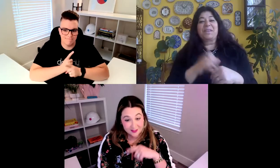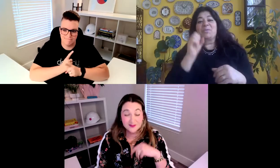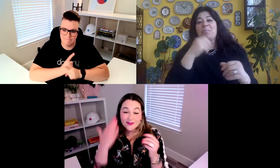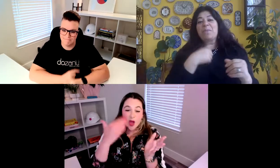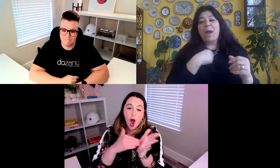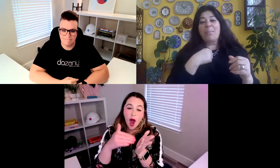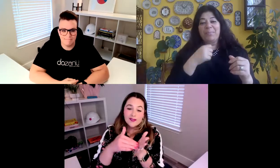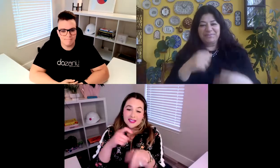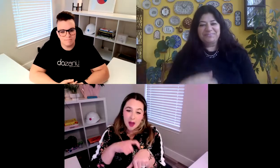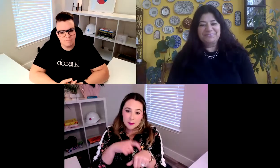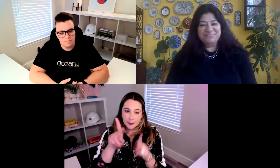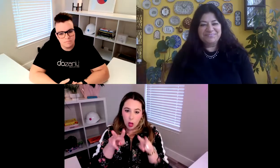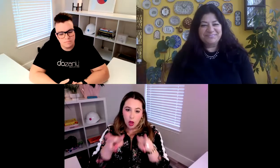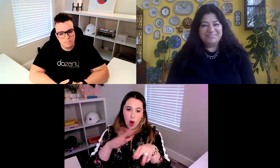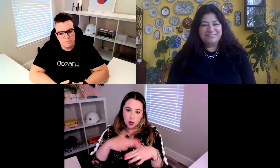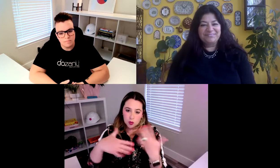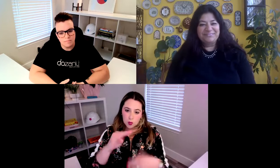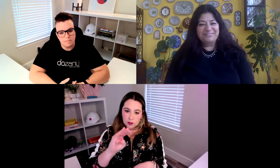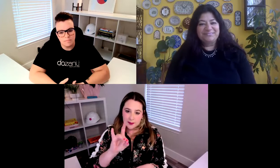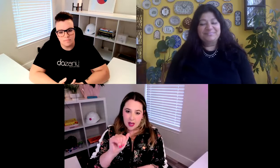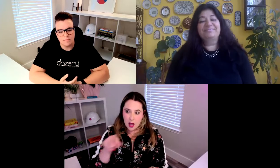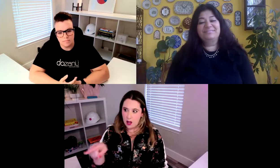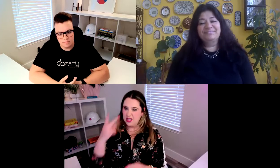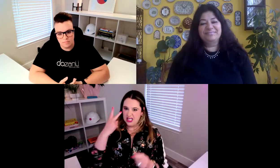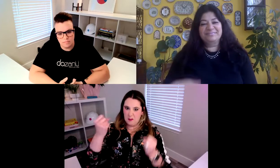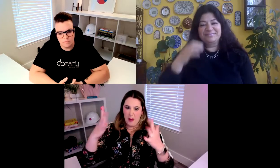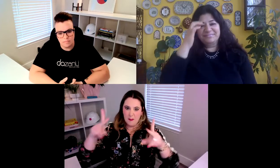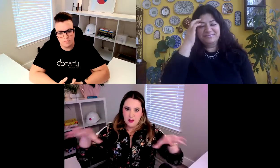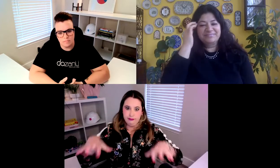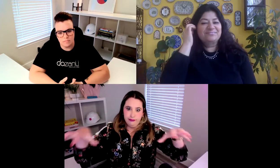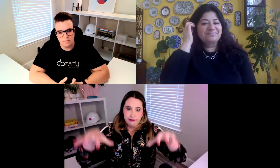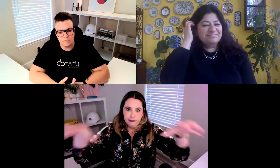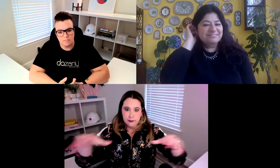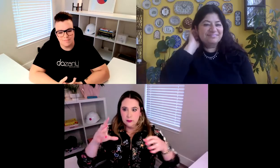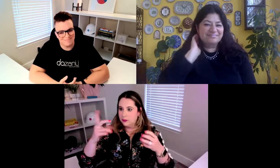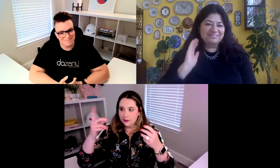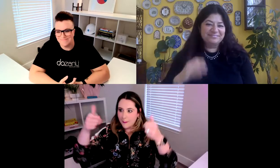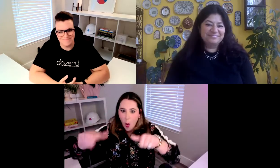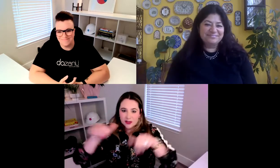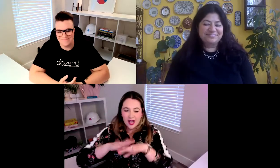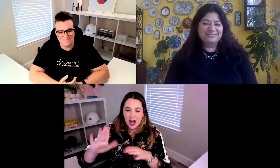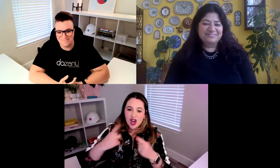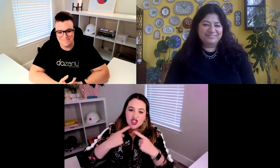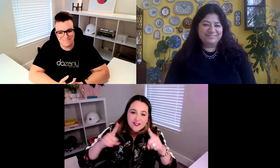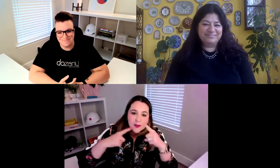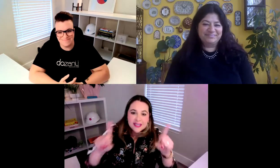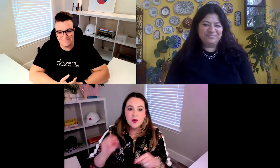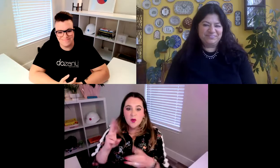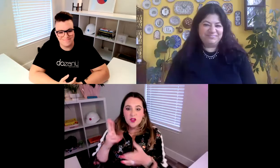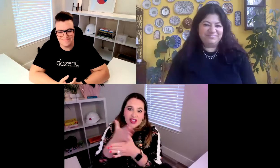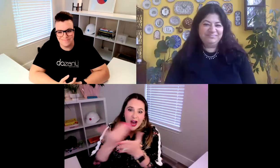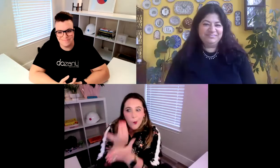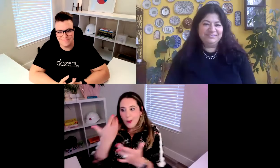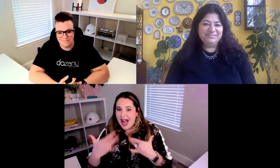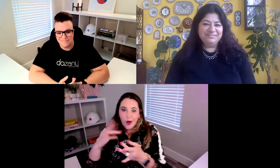day at a time and persevere. And this is Michelle Wright. And, you know, a lot of people look on social media and see everybody's doing something and